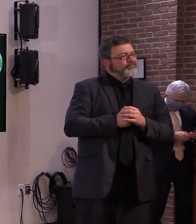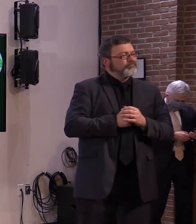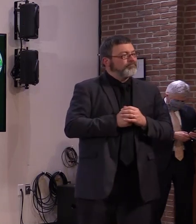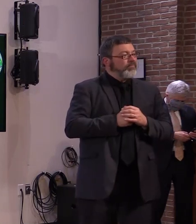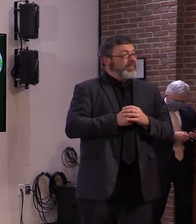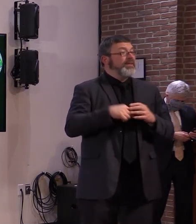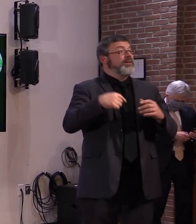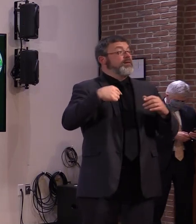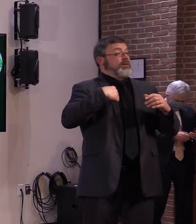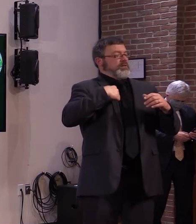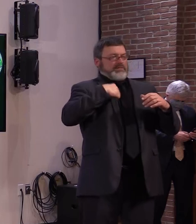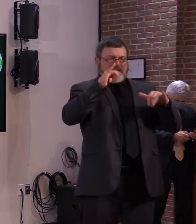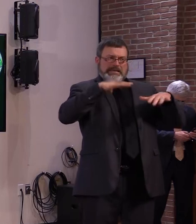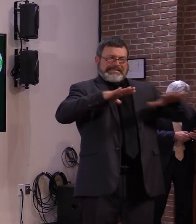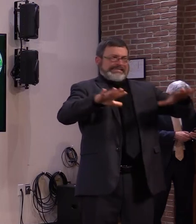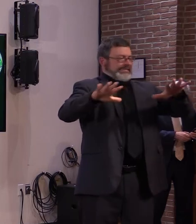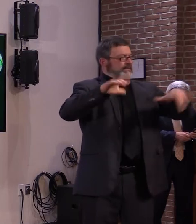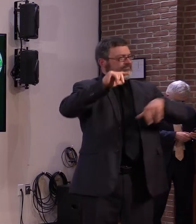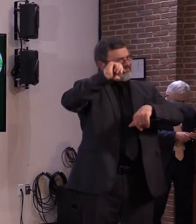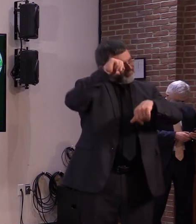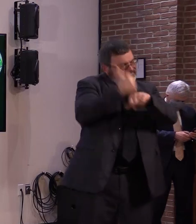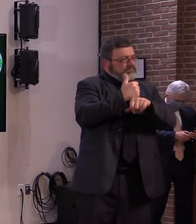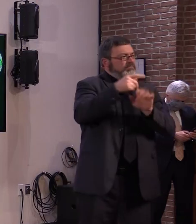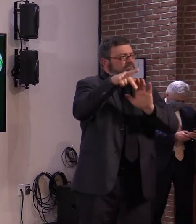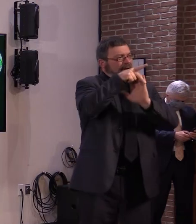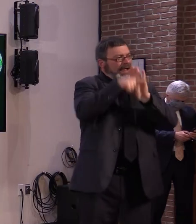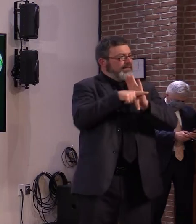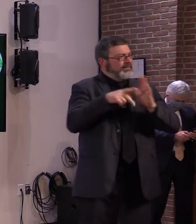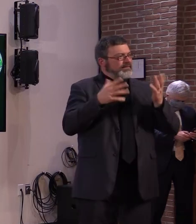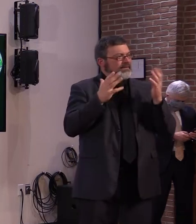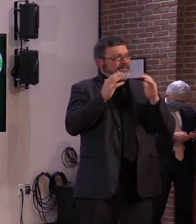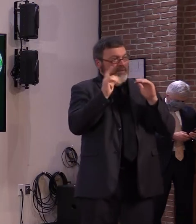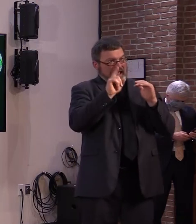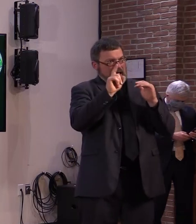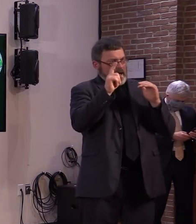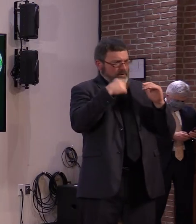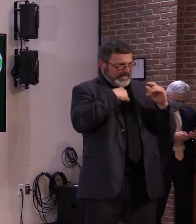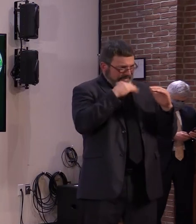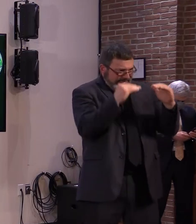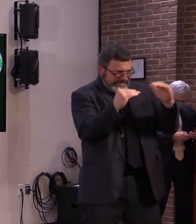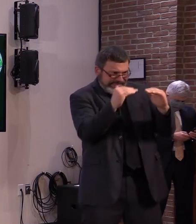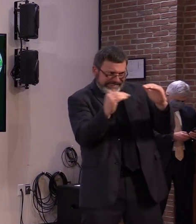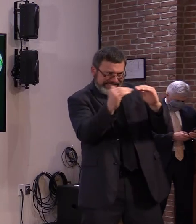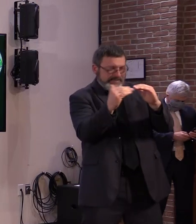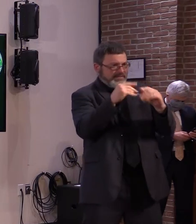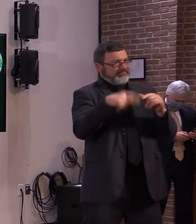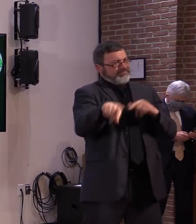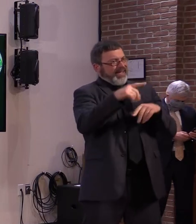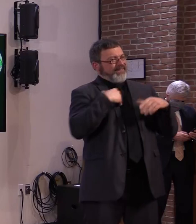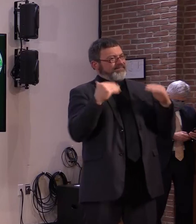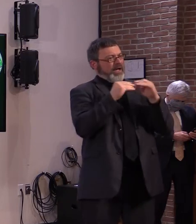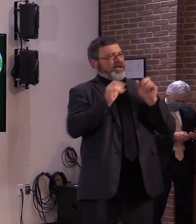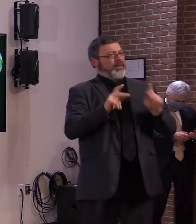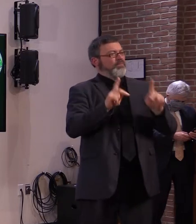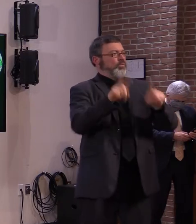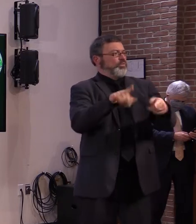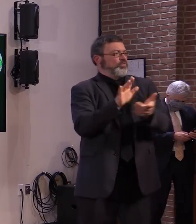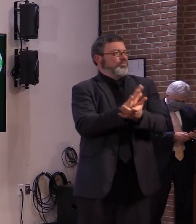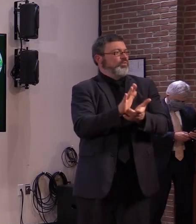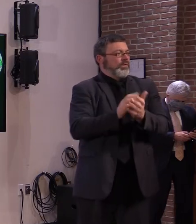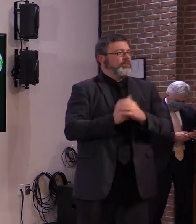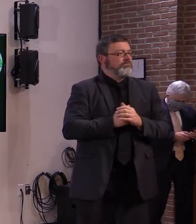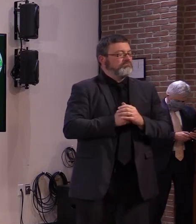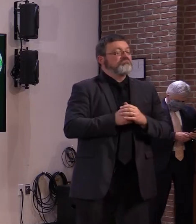policy may affect equity. And we can do that too on an individual basis as we make decisions. As an